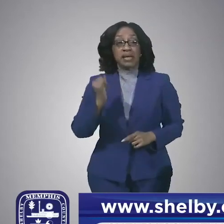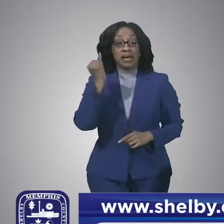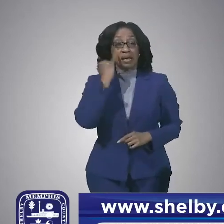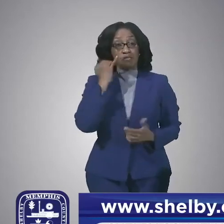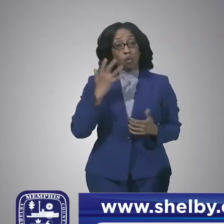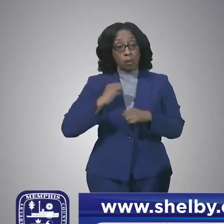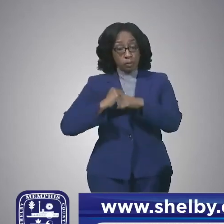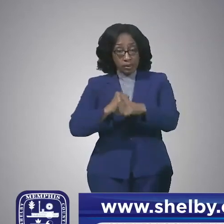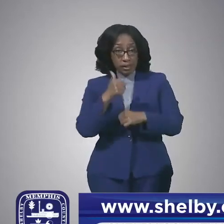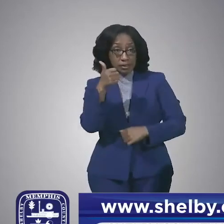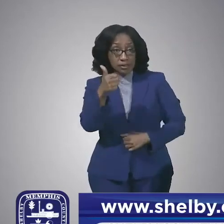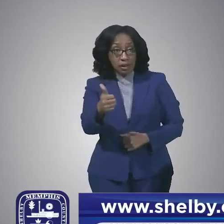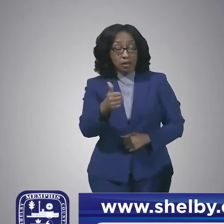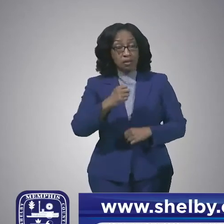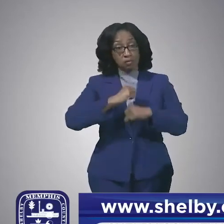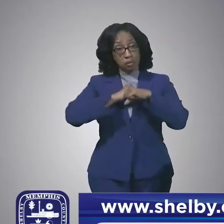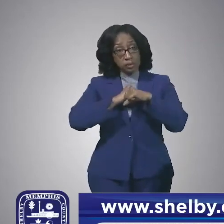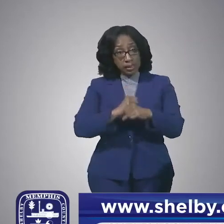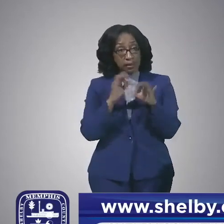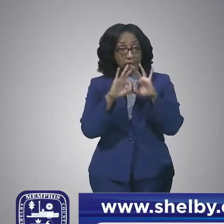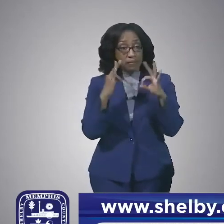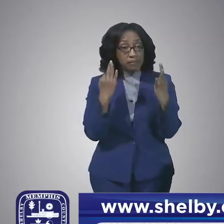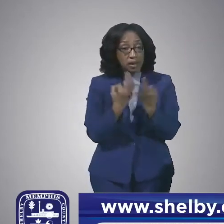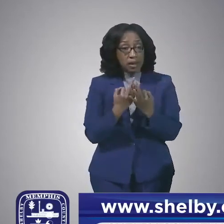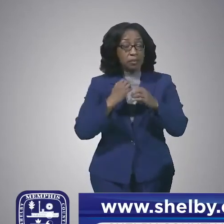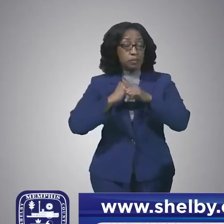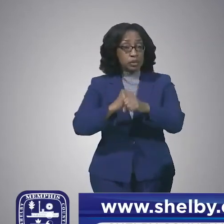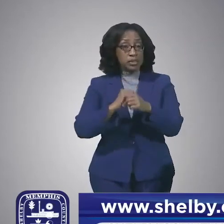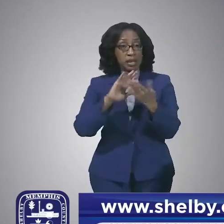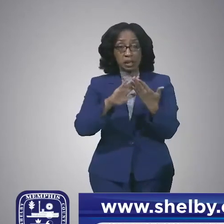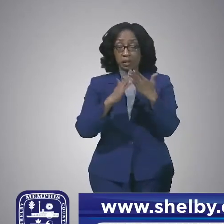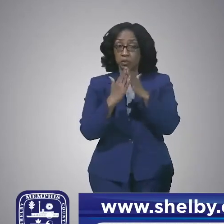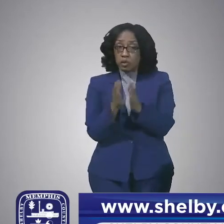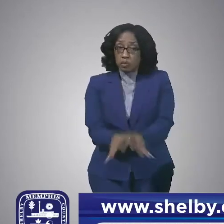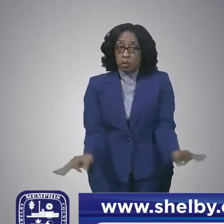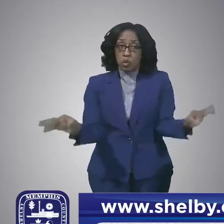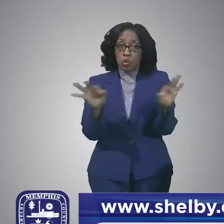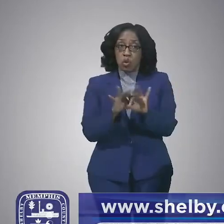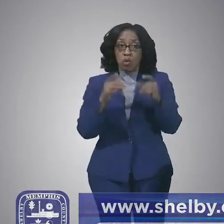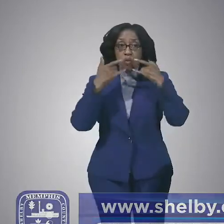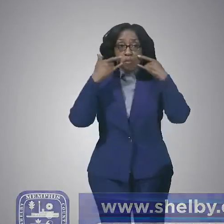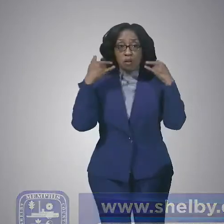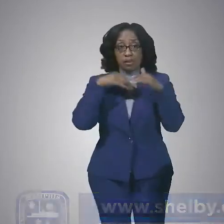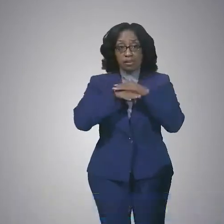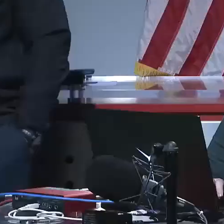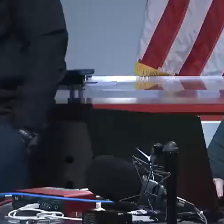community, then we're still highly recommending that you wear your mask in indoor public